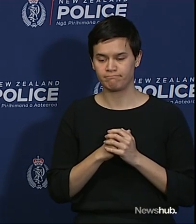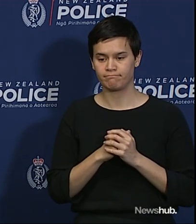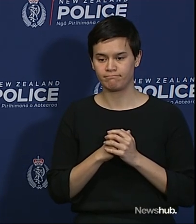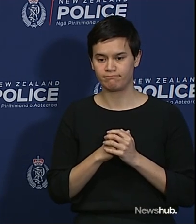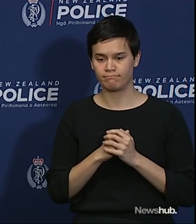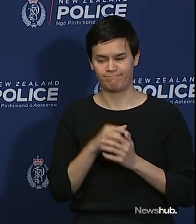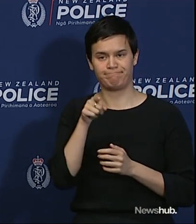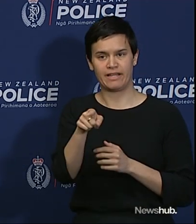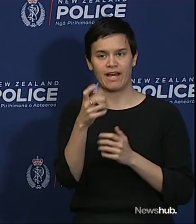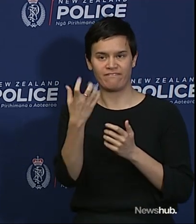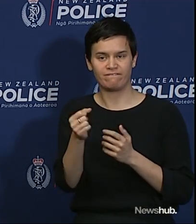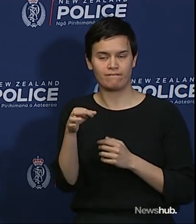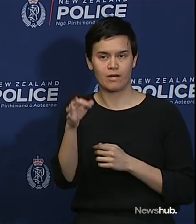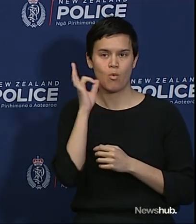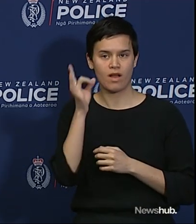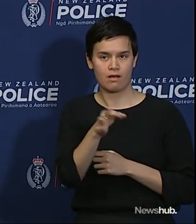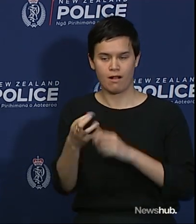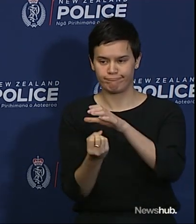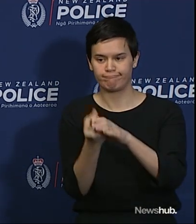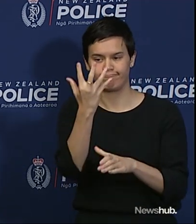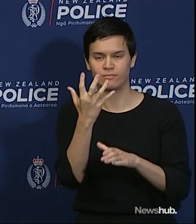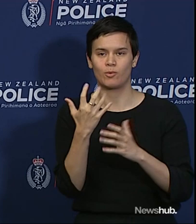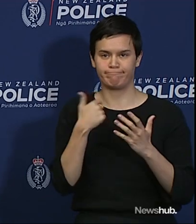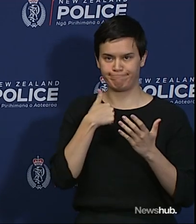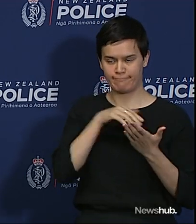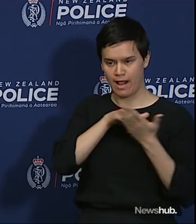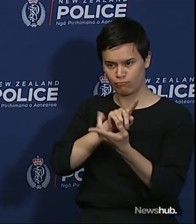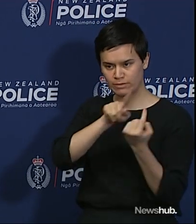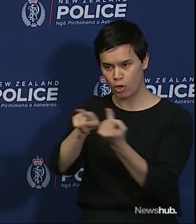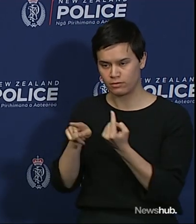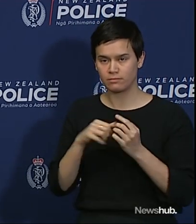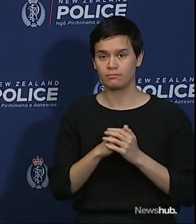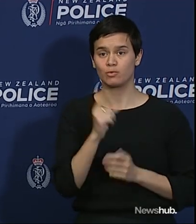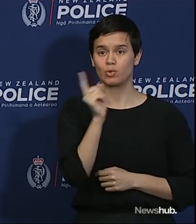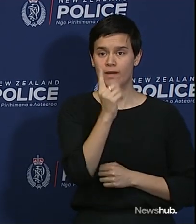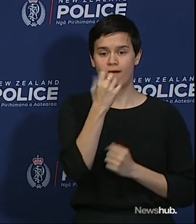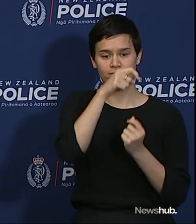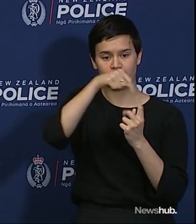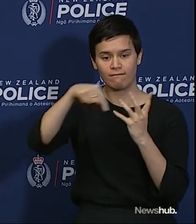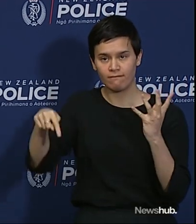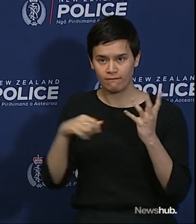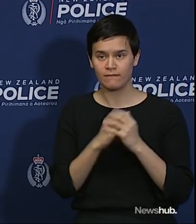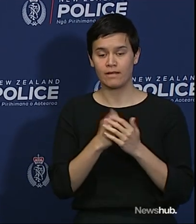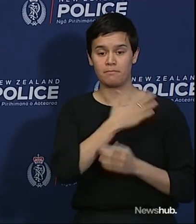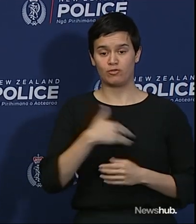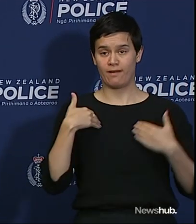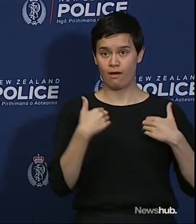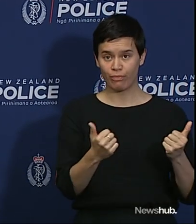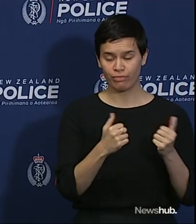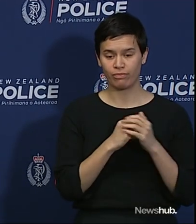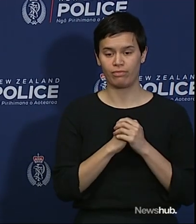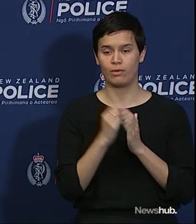I'm joined today by Ashley Bloomfield, the Director General of the Ministry of Health, Deputy Commissioner John Timms from New Zealand